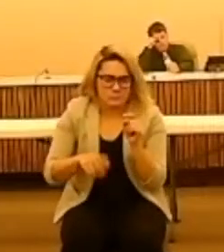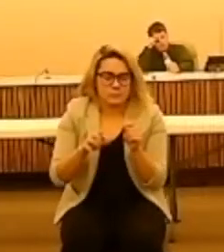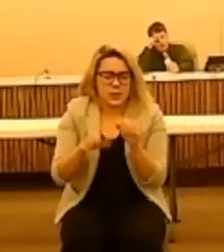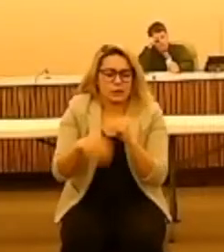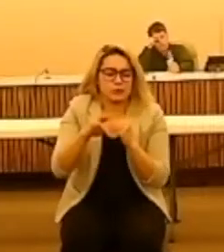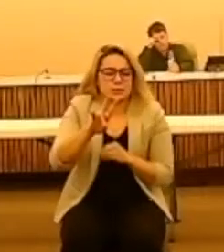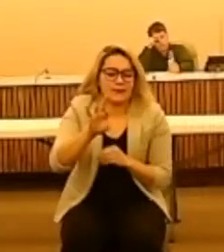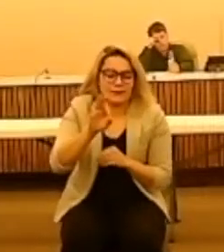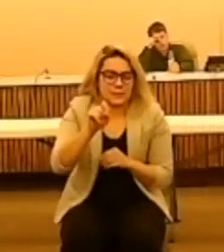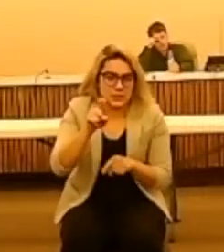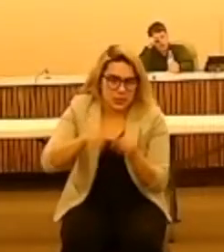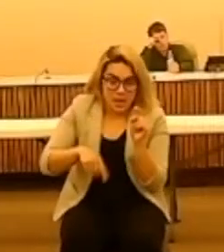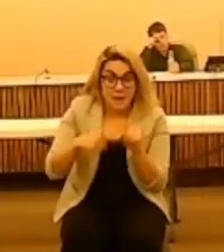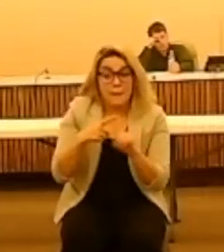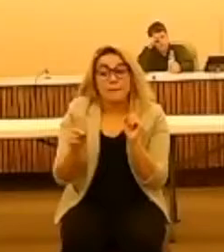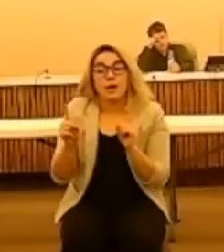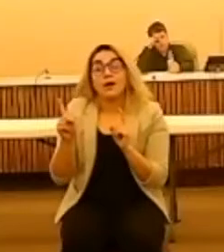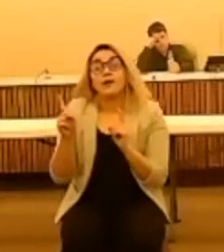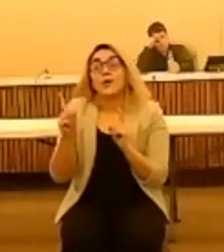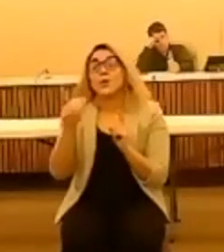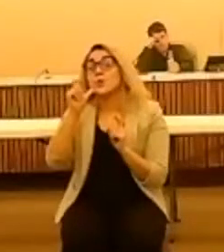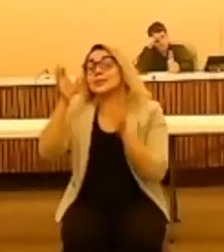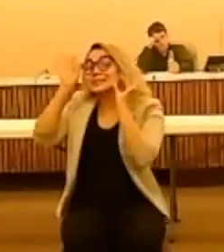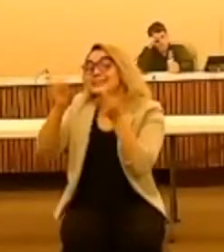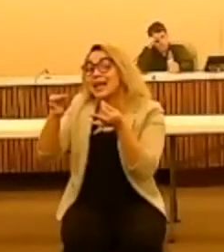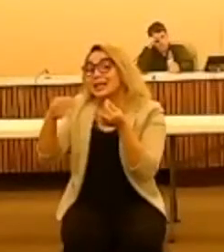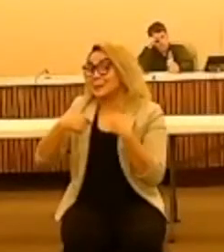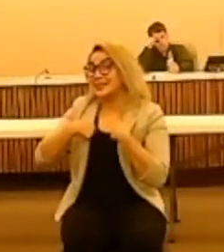it's a planning board decision, not a town board decision.